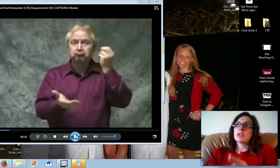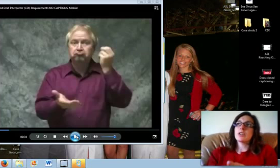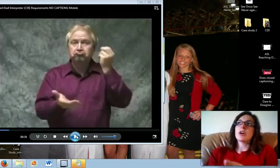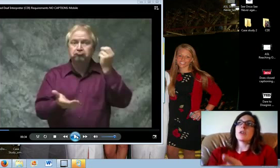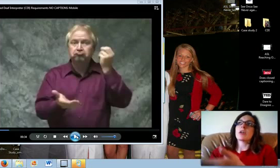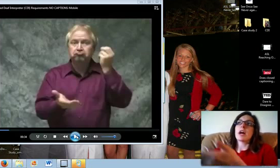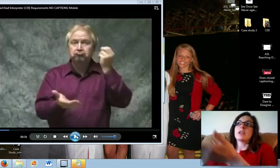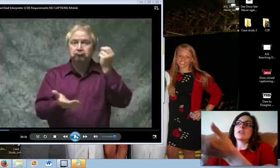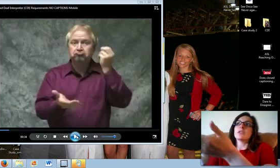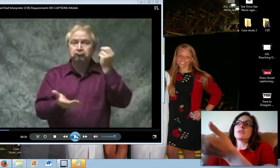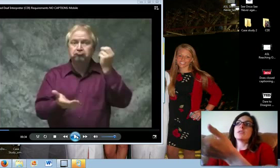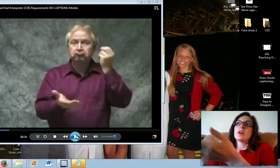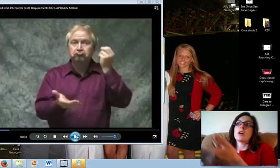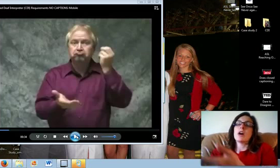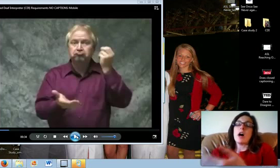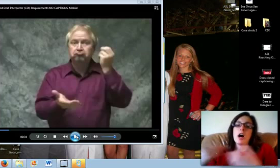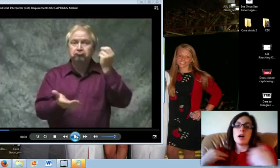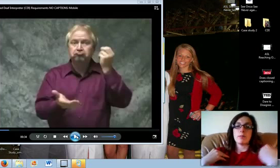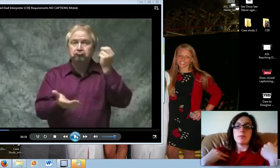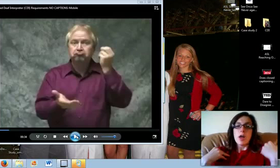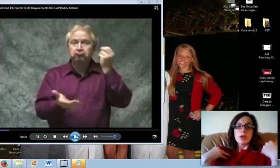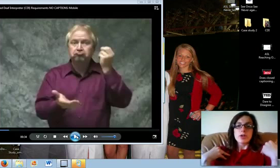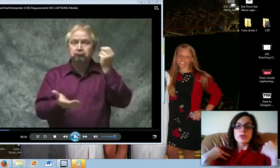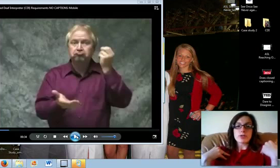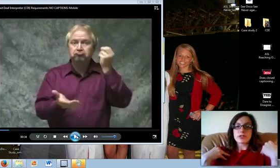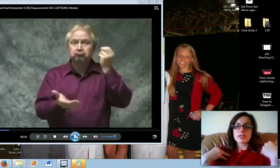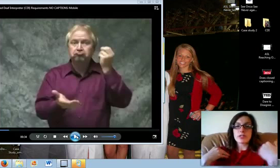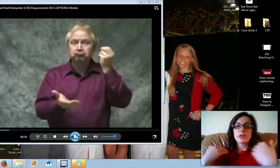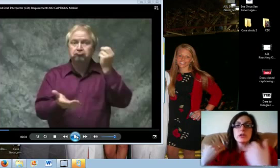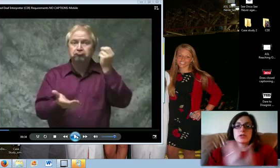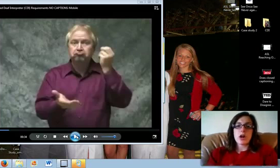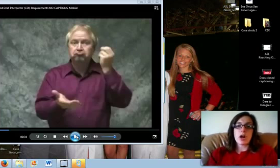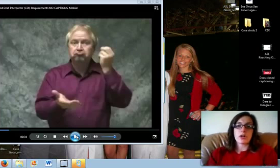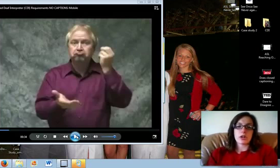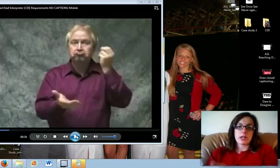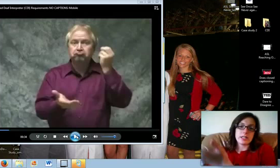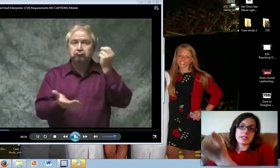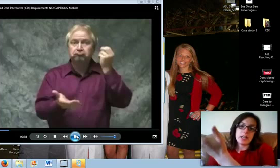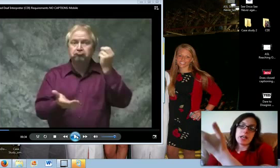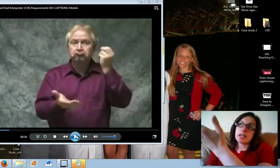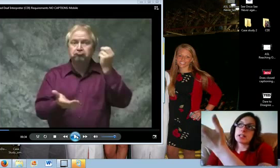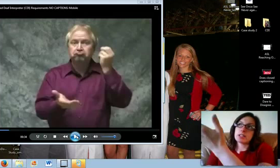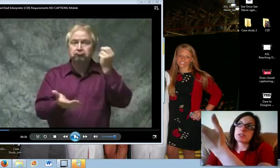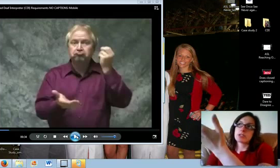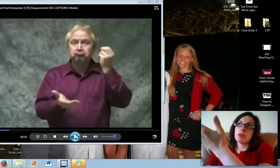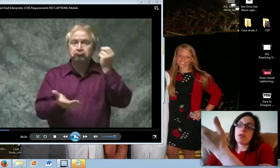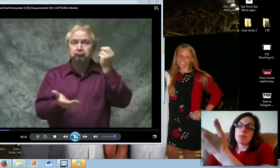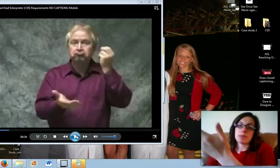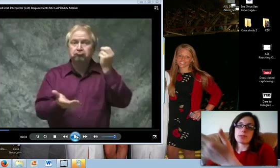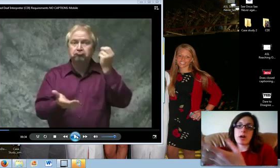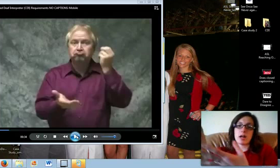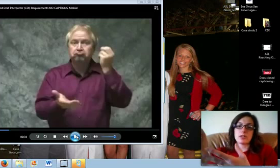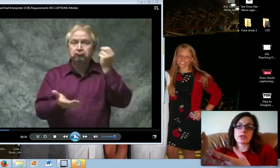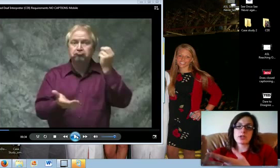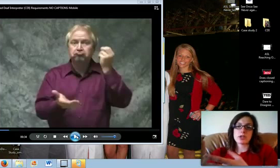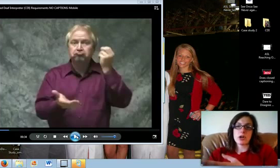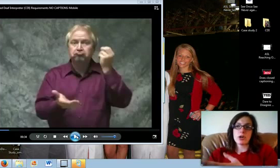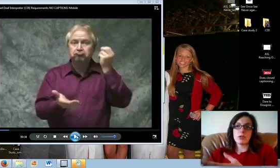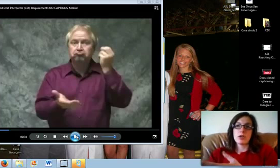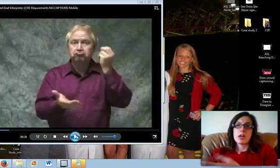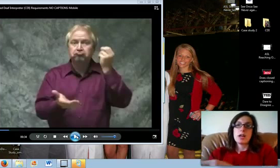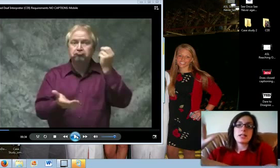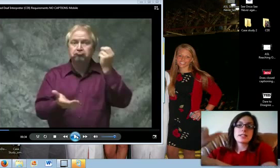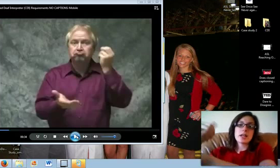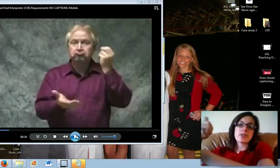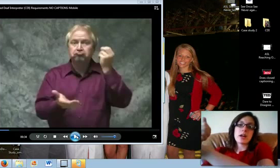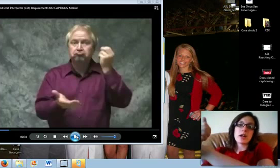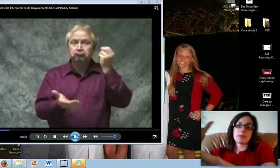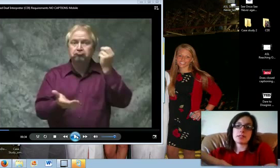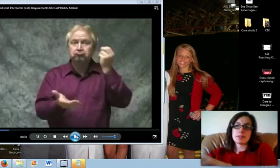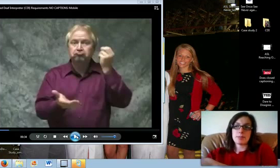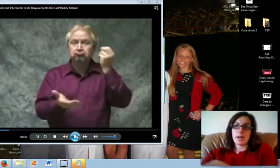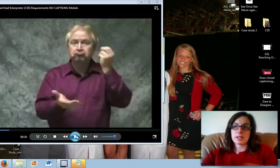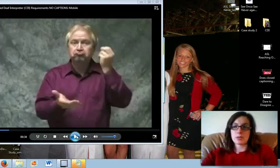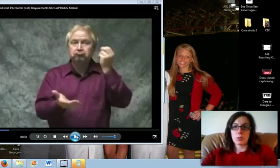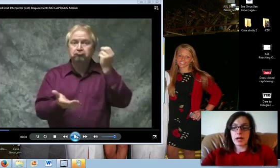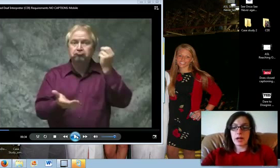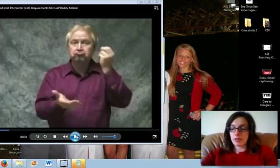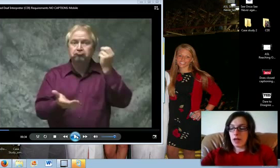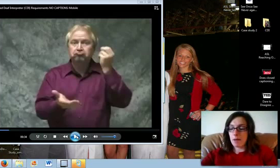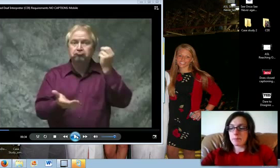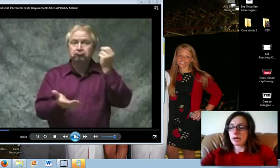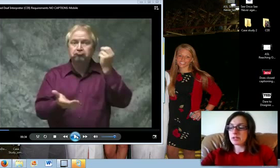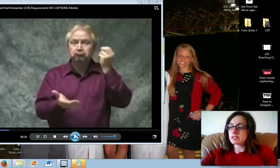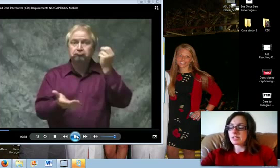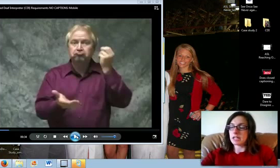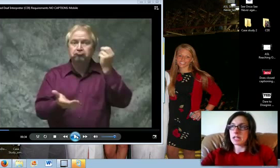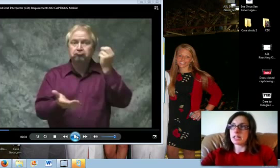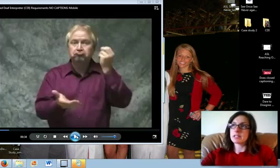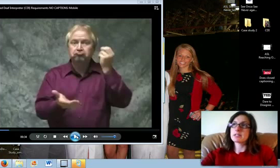movement, kind of stretches a little taller, and his hands go up as well to show he set that up in space